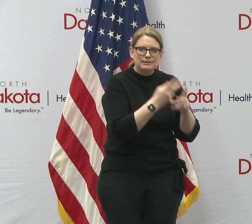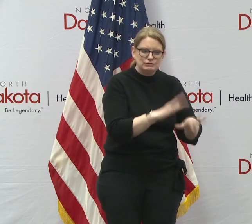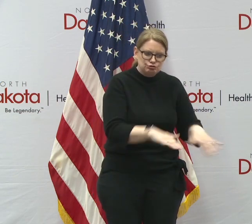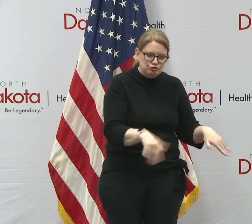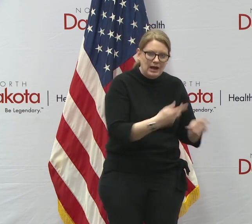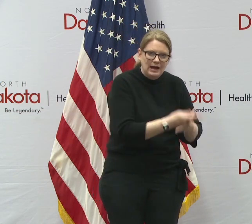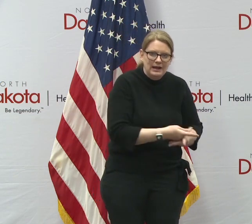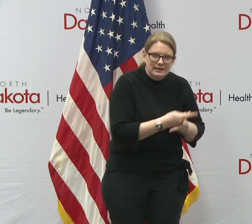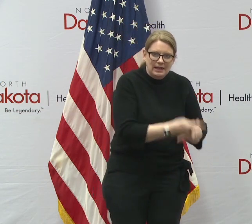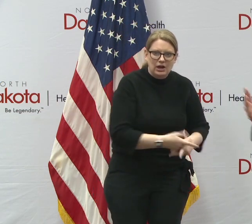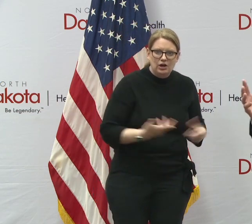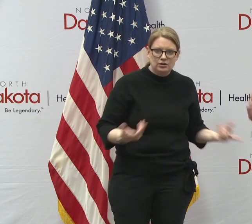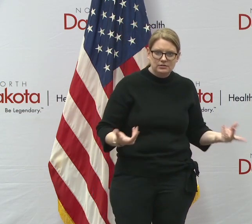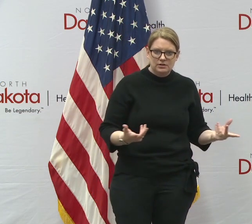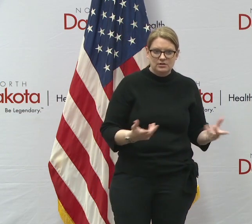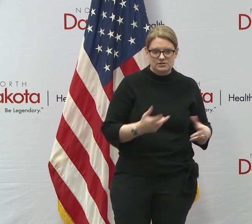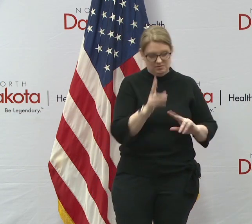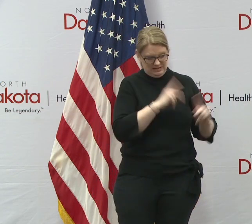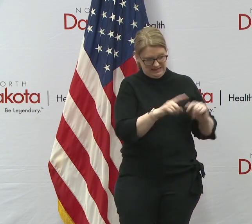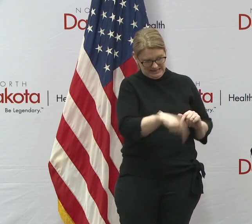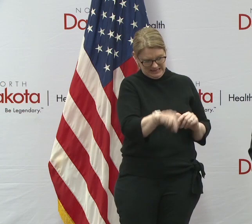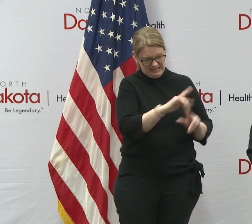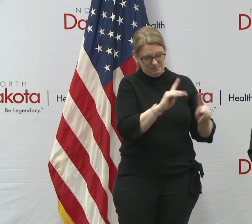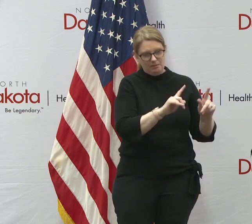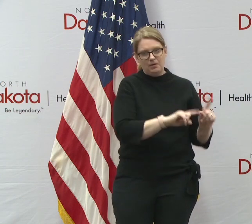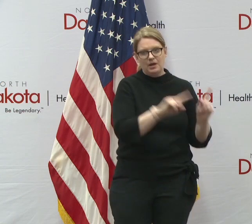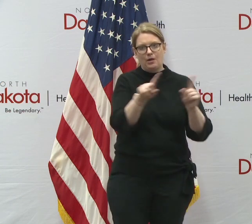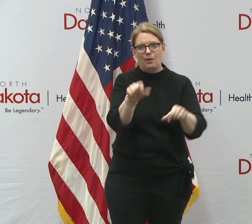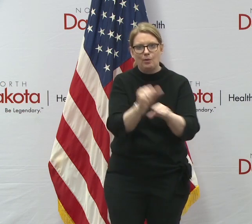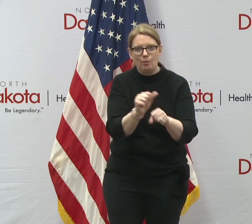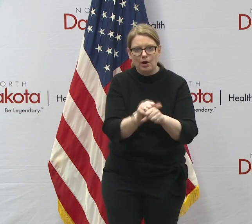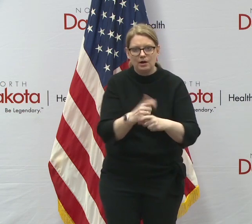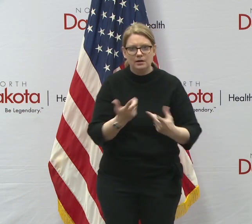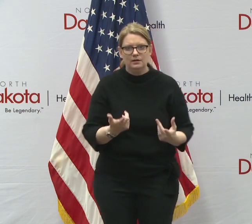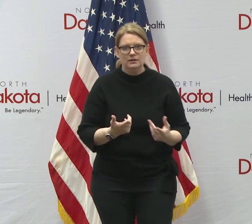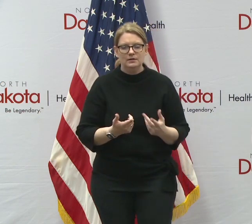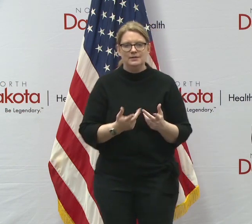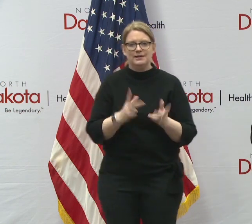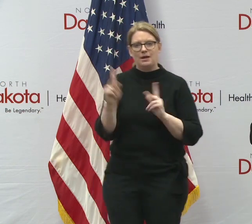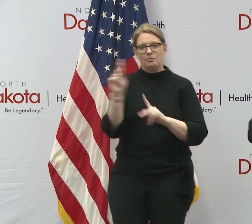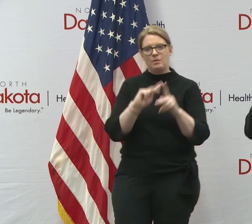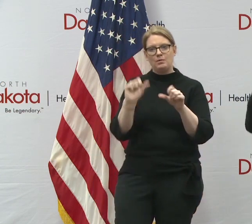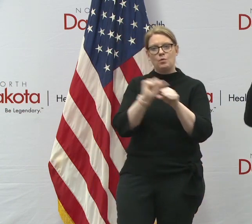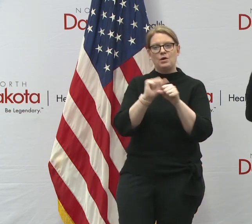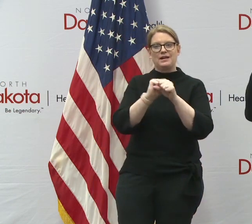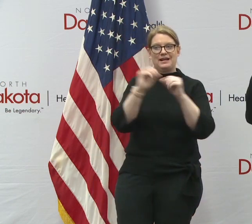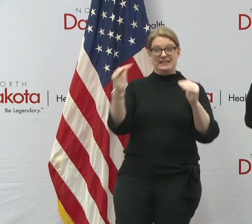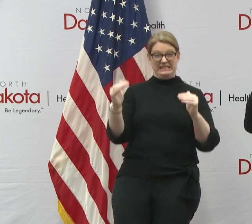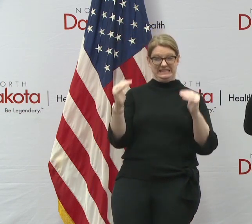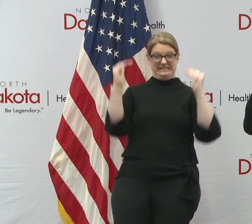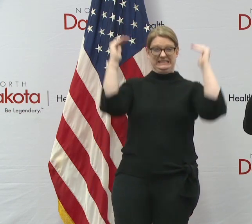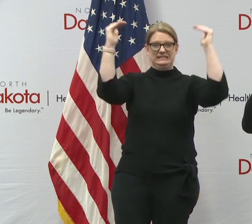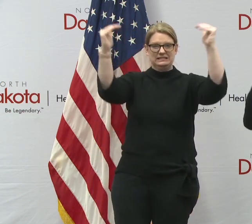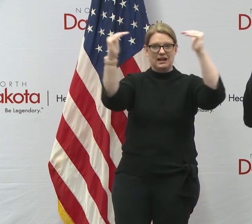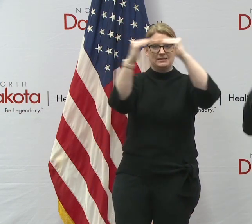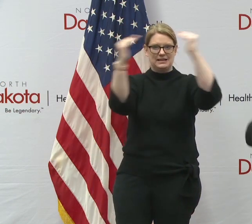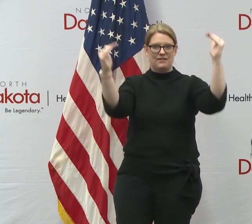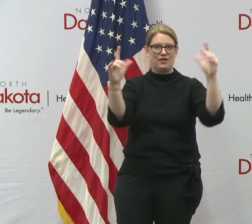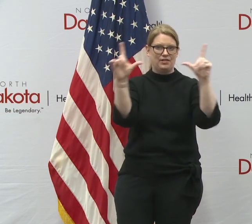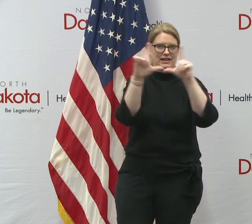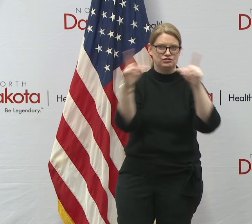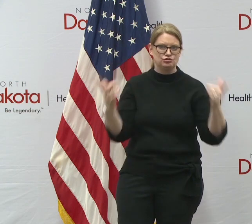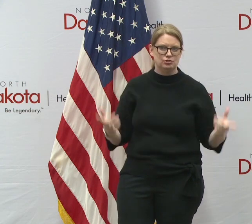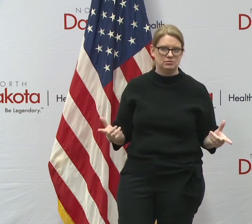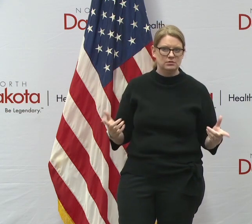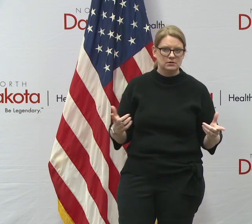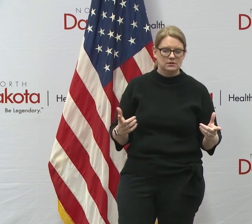and help on childcare, then we can get other, people working at the highest at their highest level of licensure is where we want